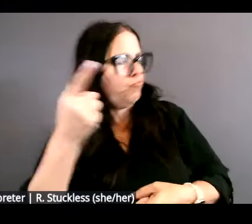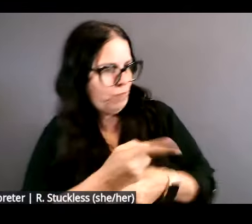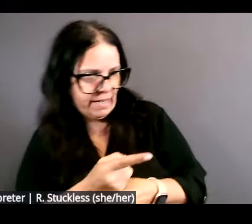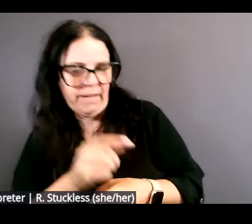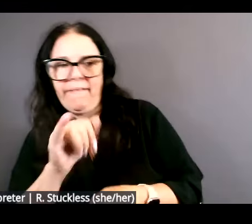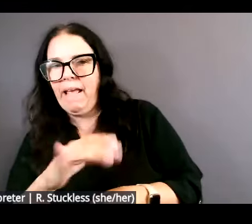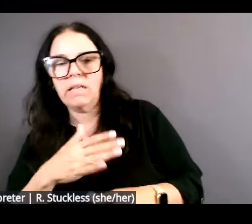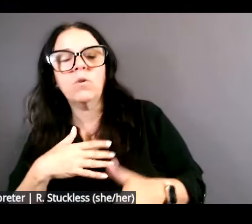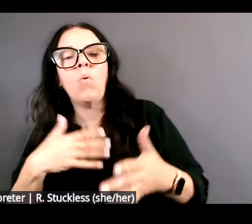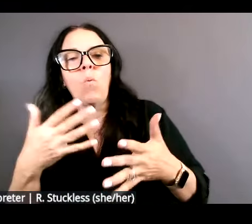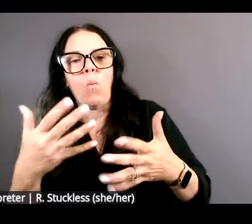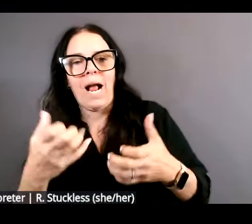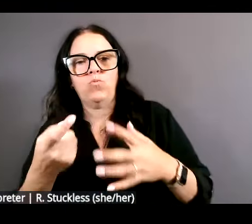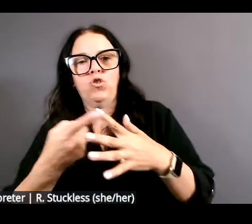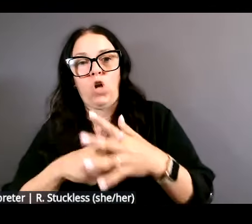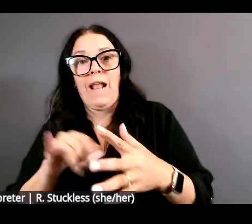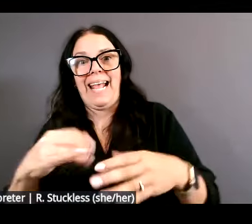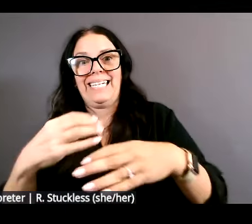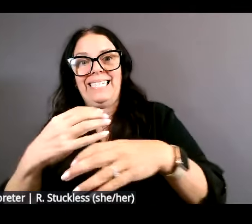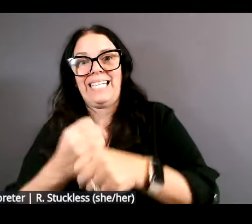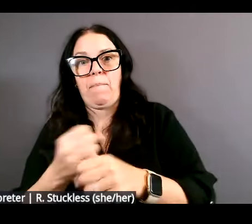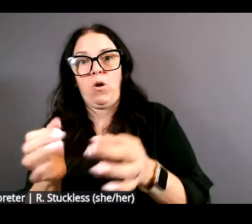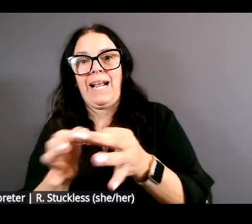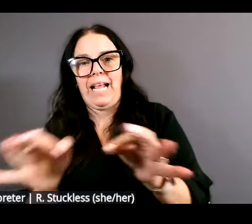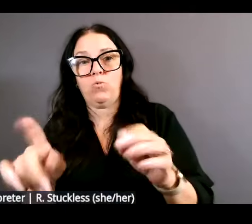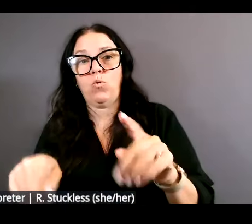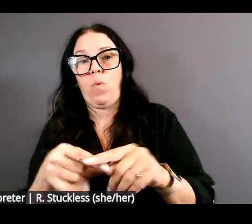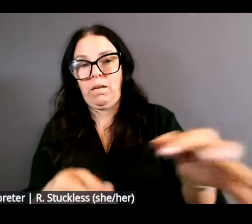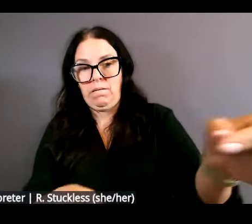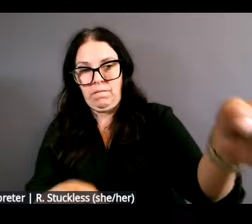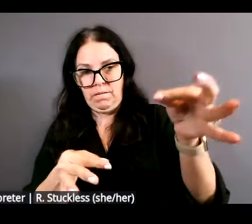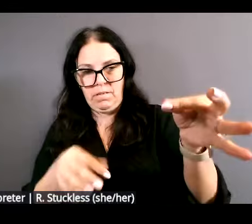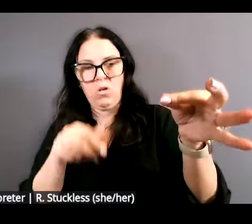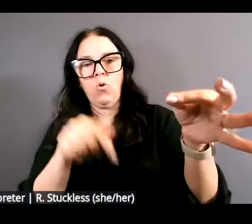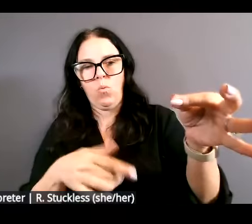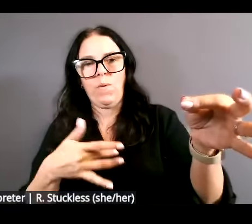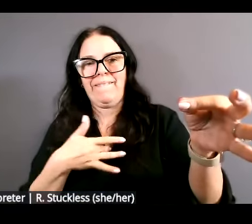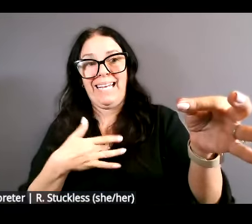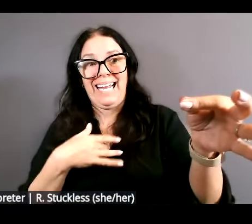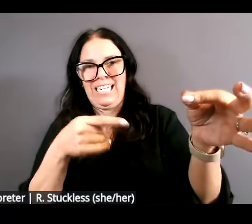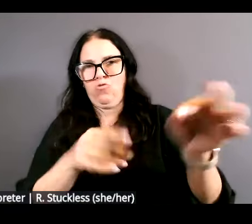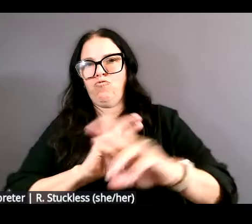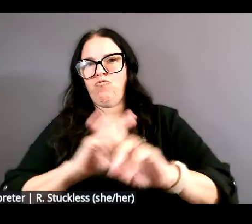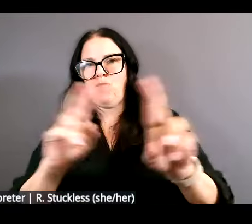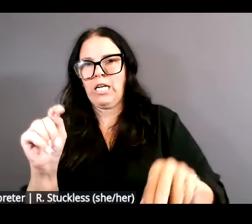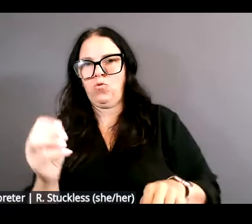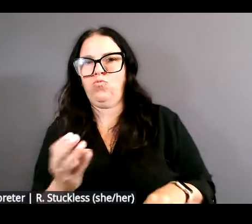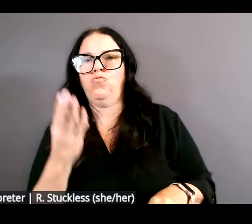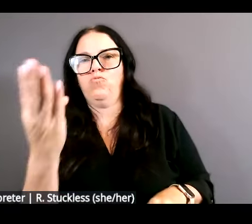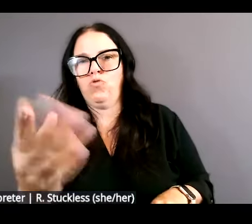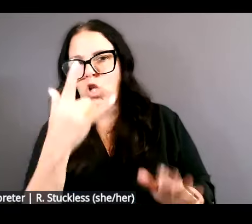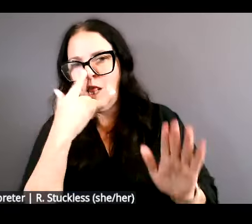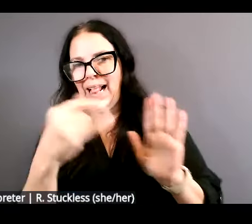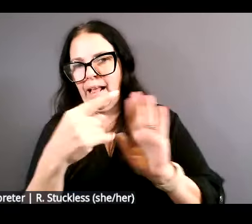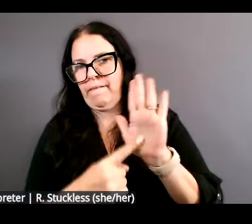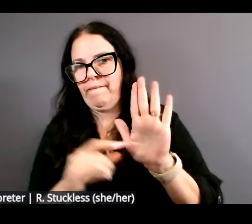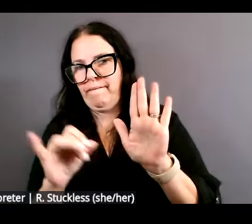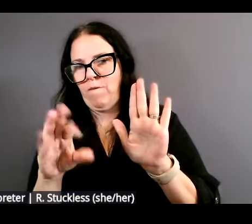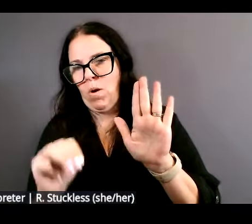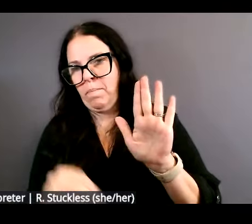start the summary language until we have a version that we are prepared to present to the board for approval as to form,